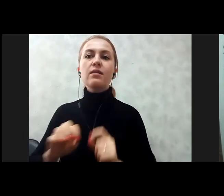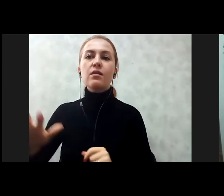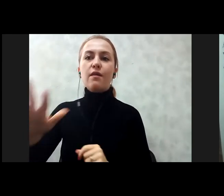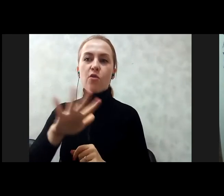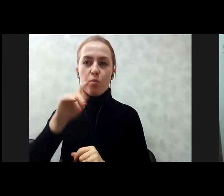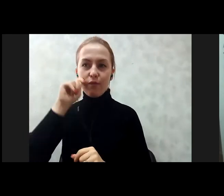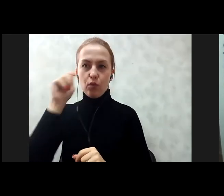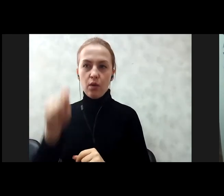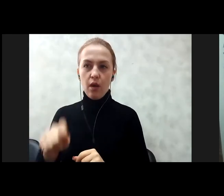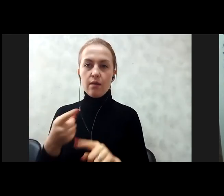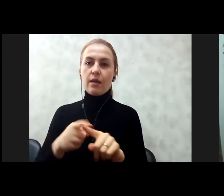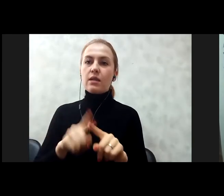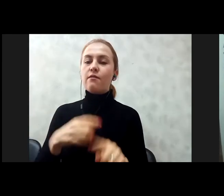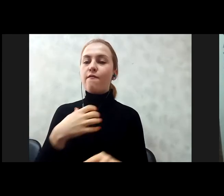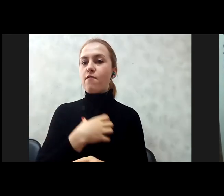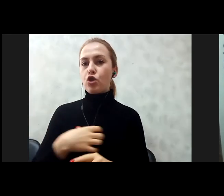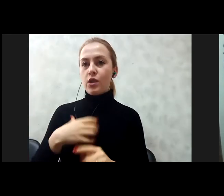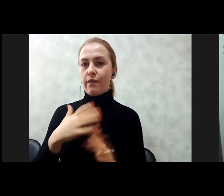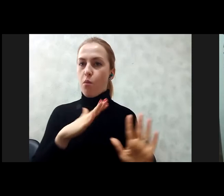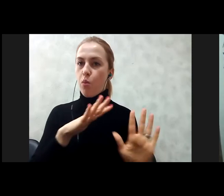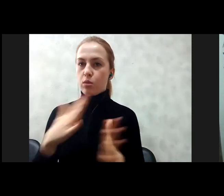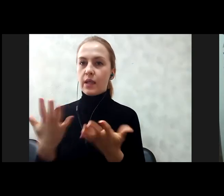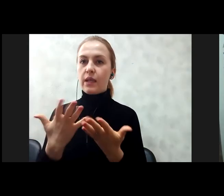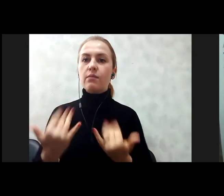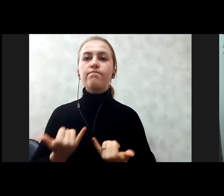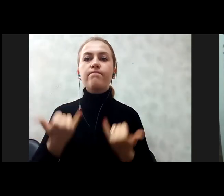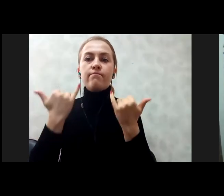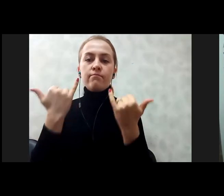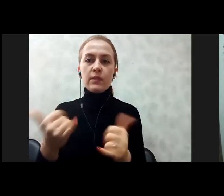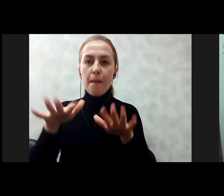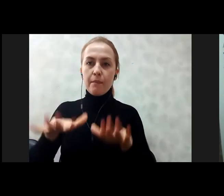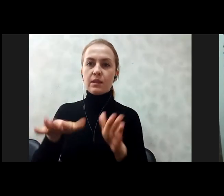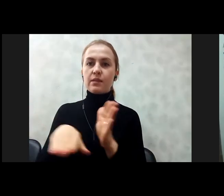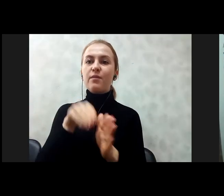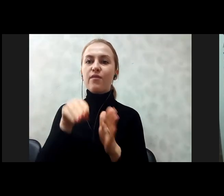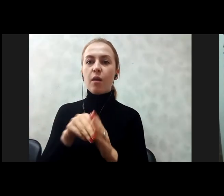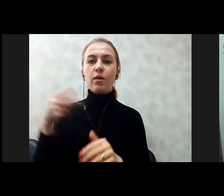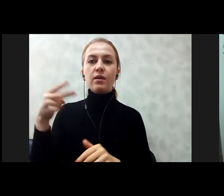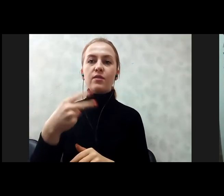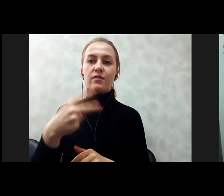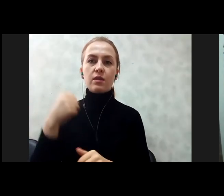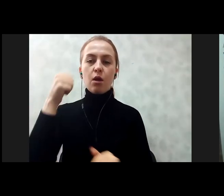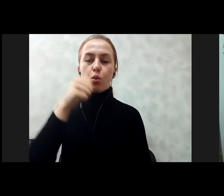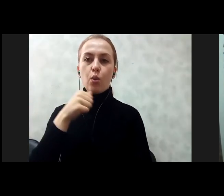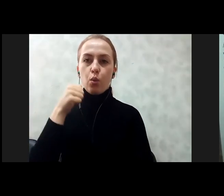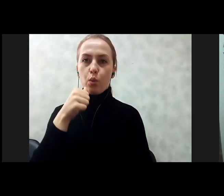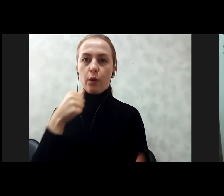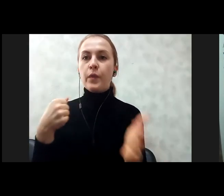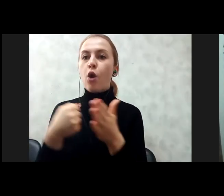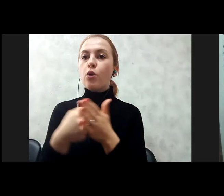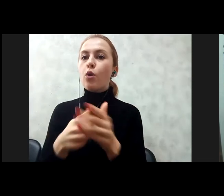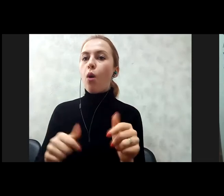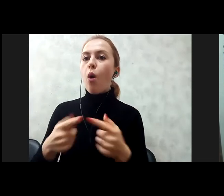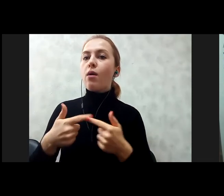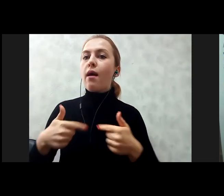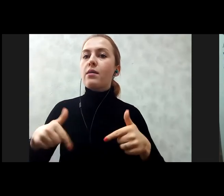Europe's office in Ukraine at this extremely significant event dedicated to local elections